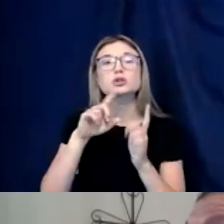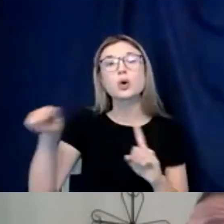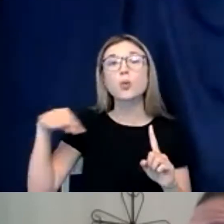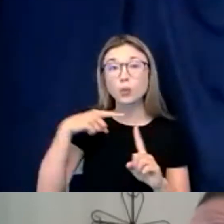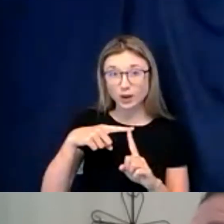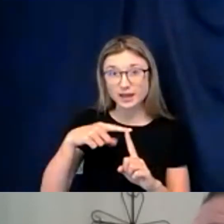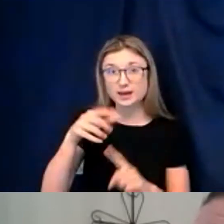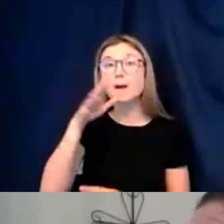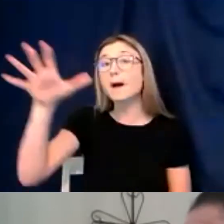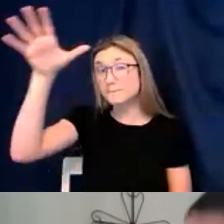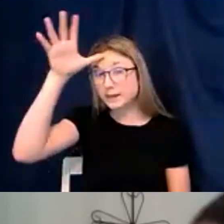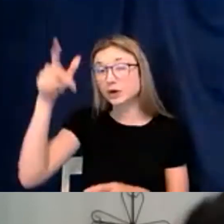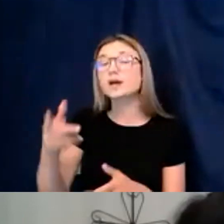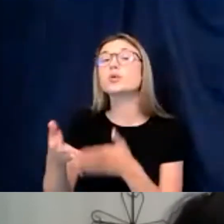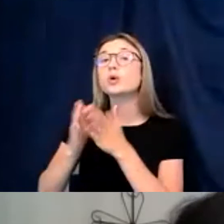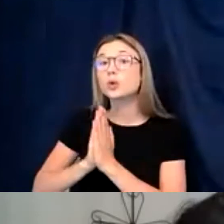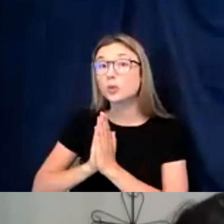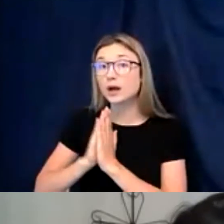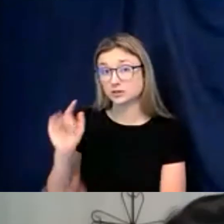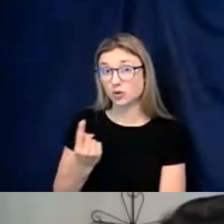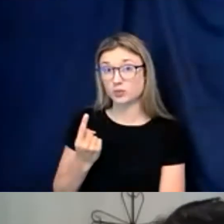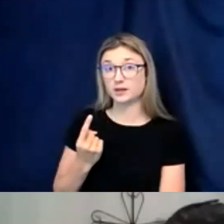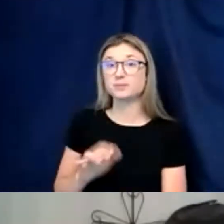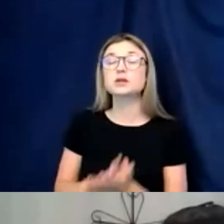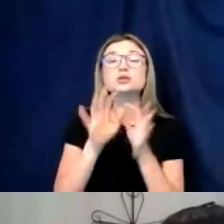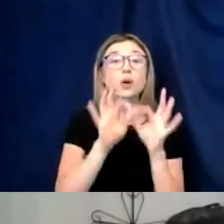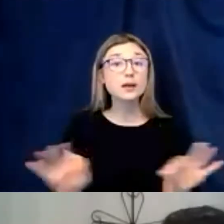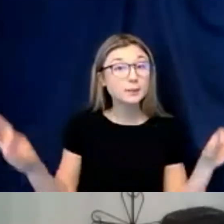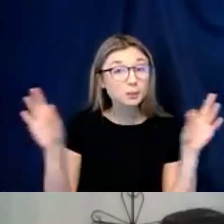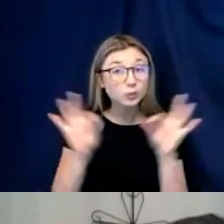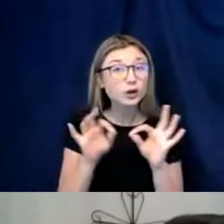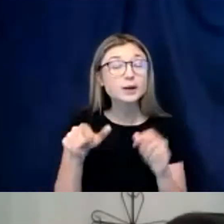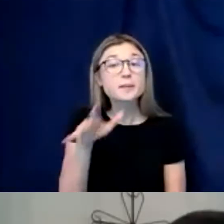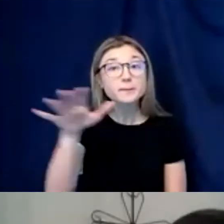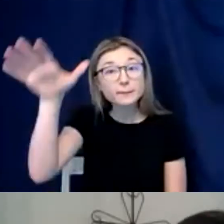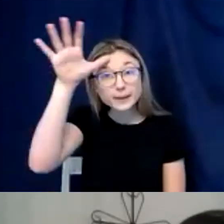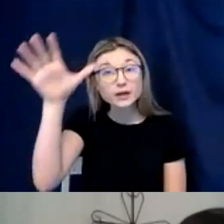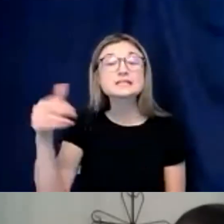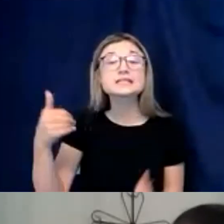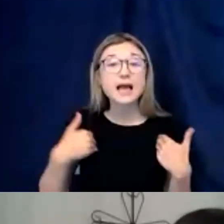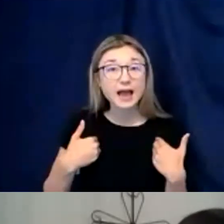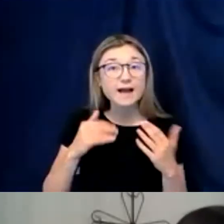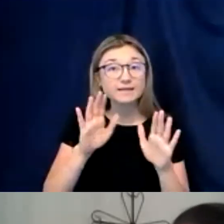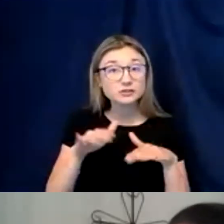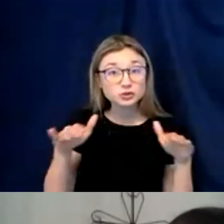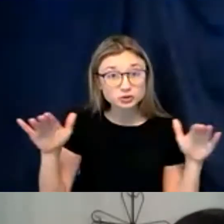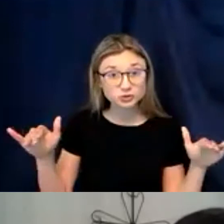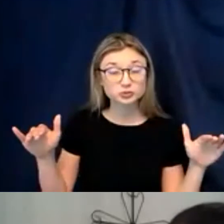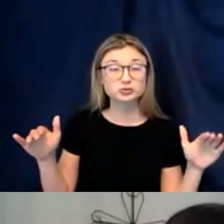requests the camera. So it's going to be important that parents who have children in the,